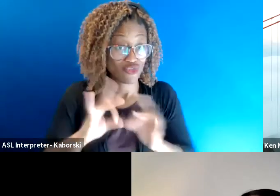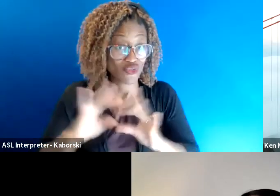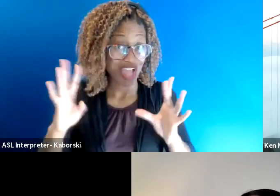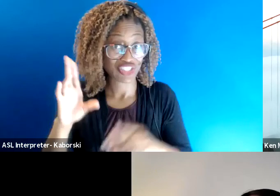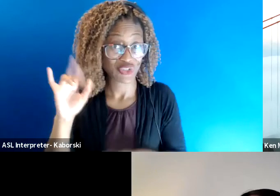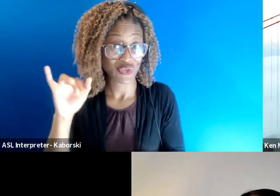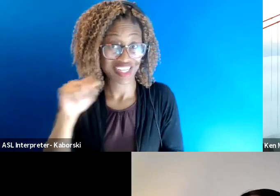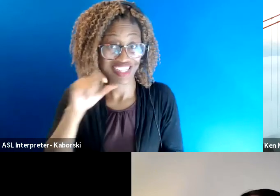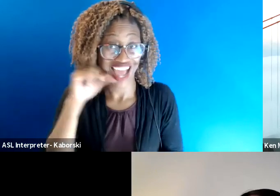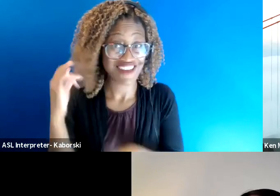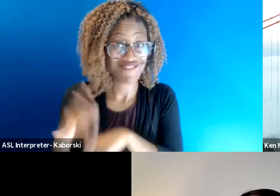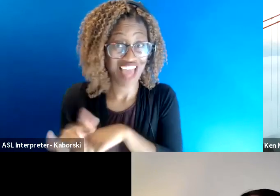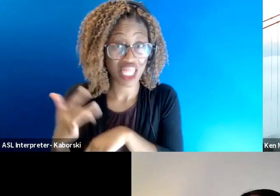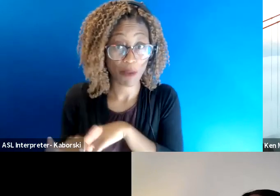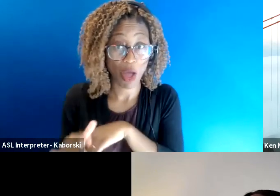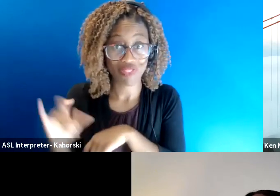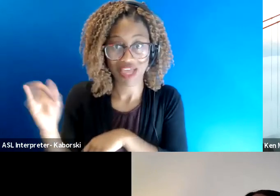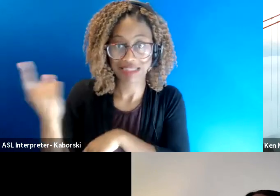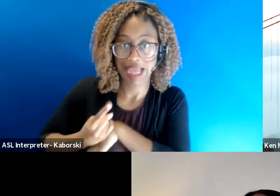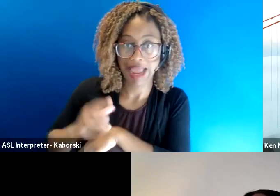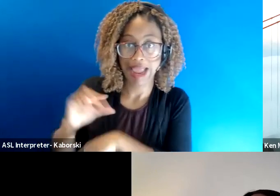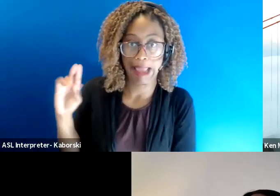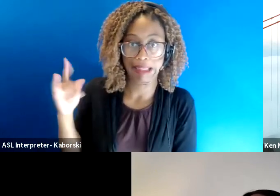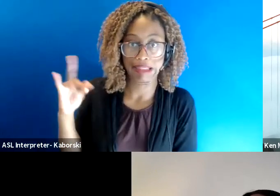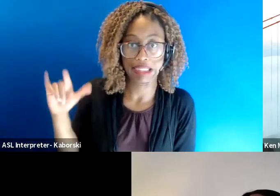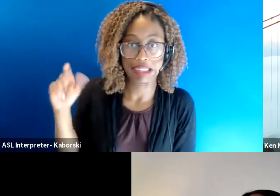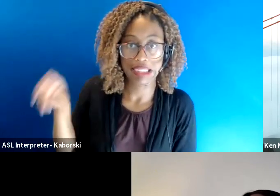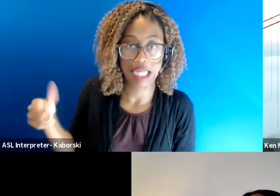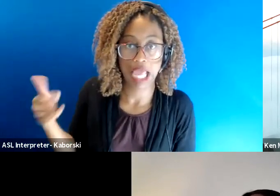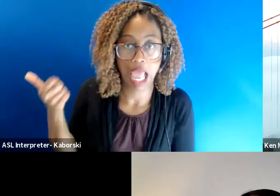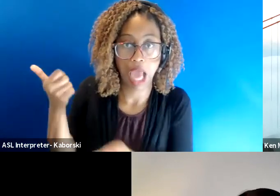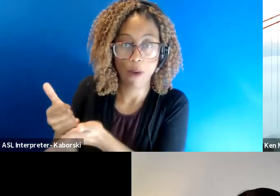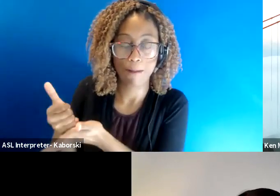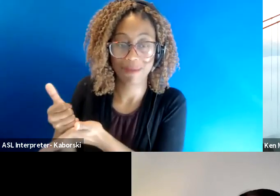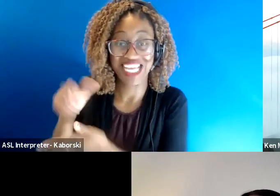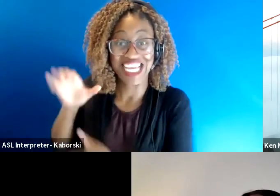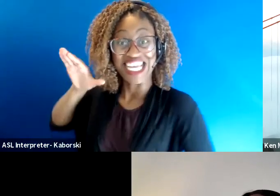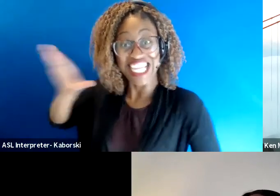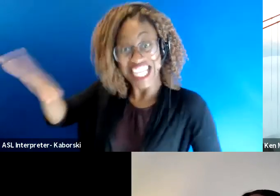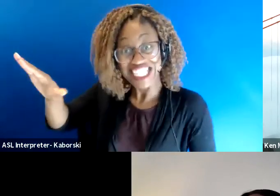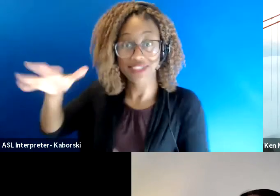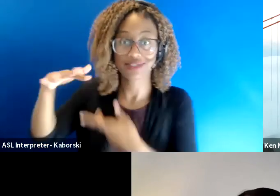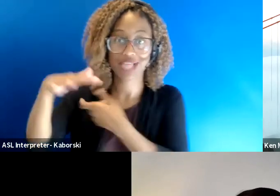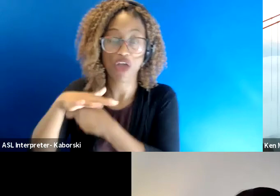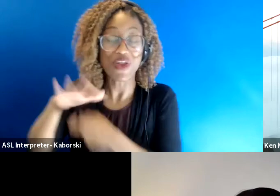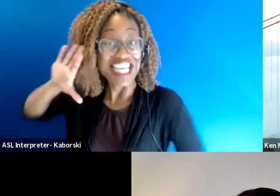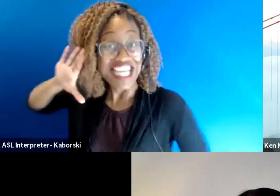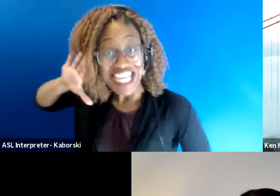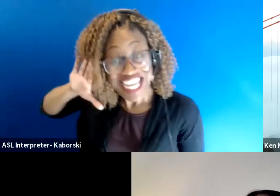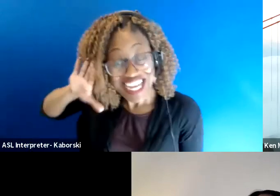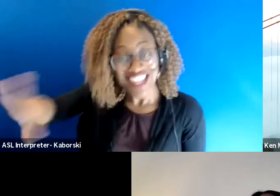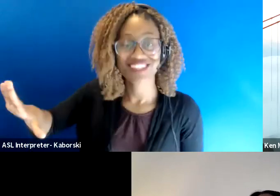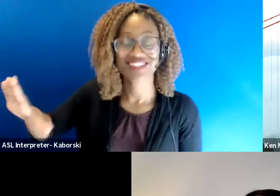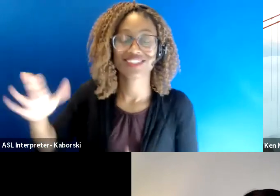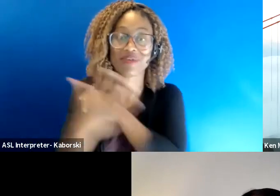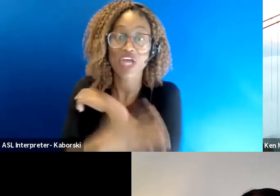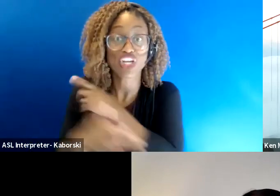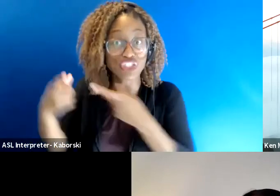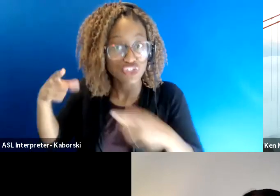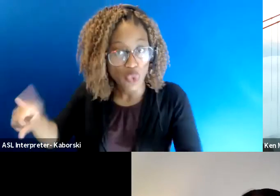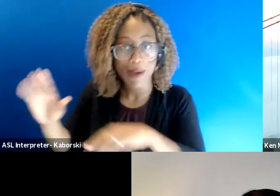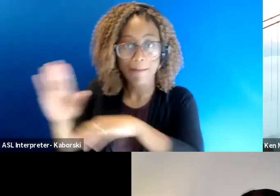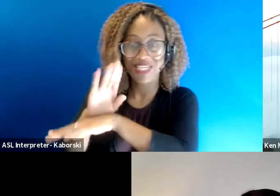not available the day that Anthony needed help. And it was in his county during business hours in the middle